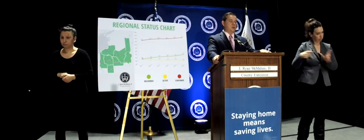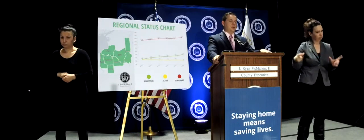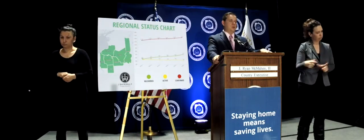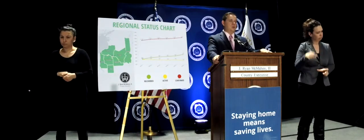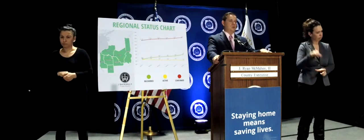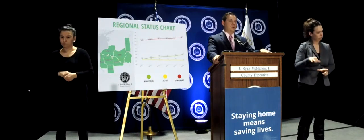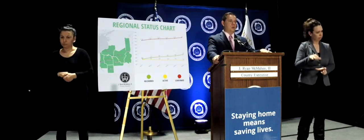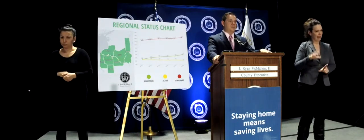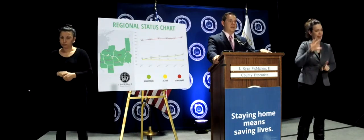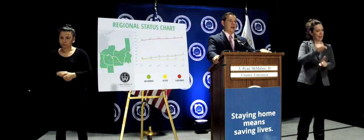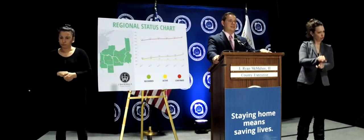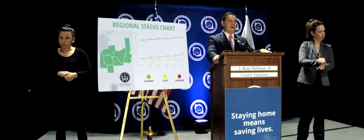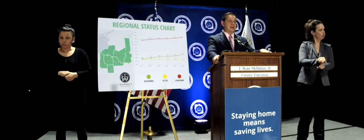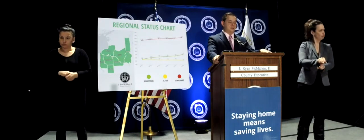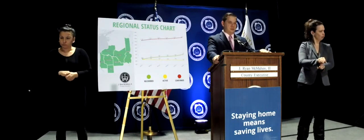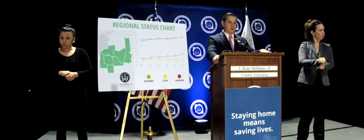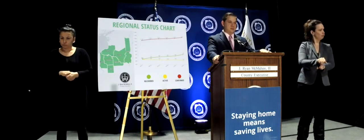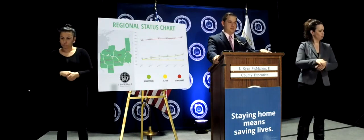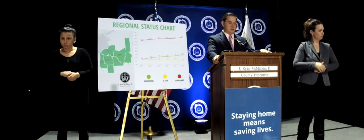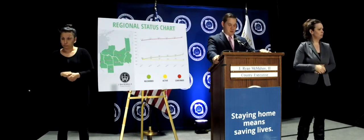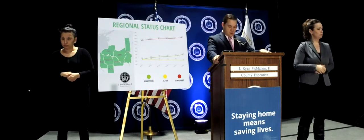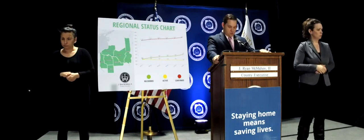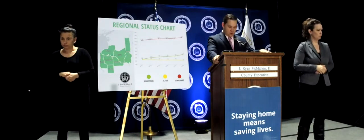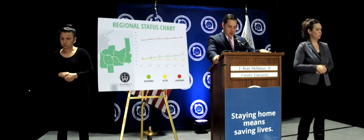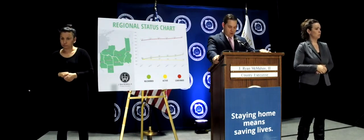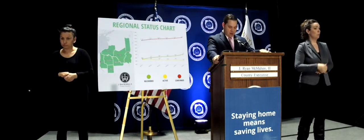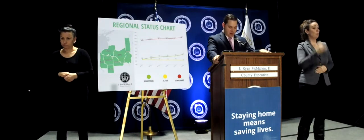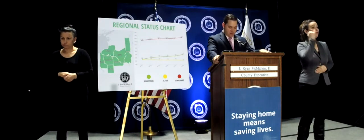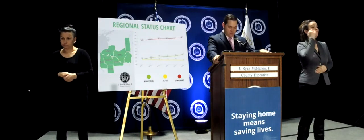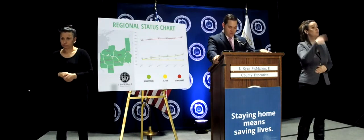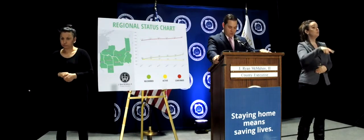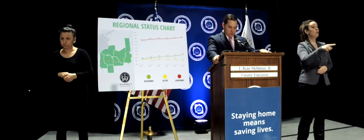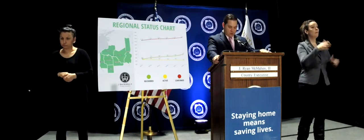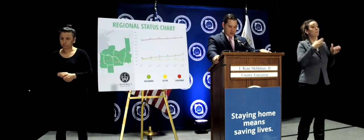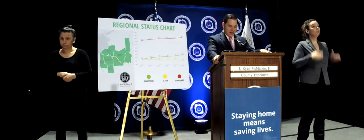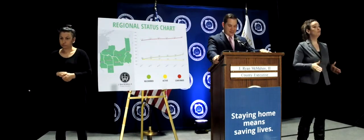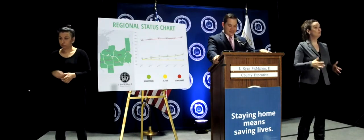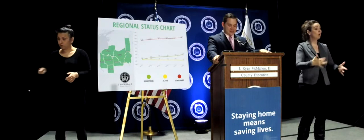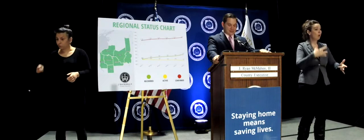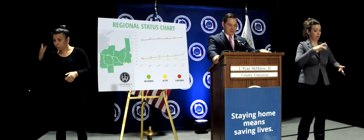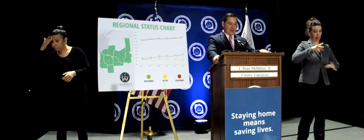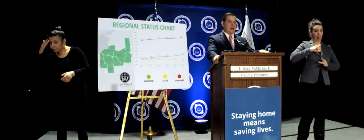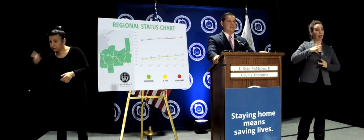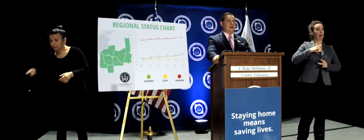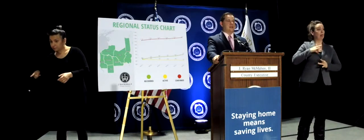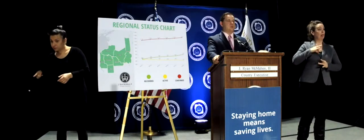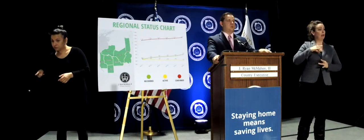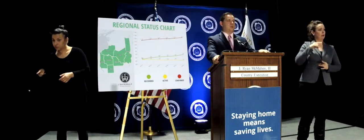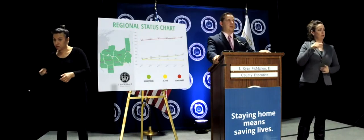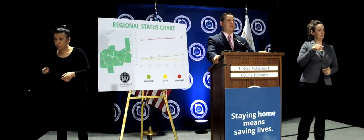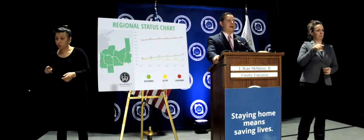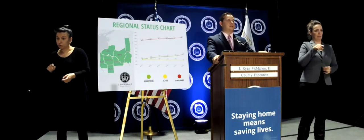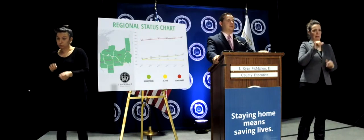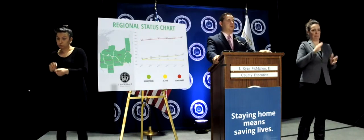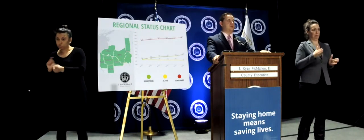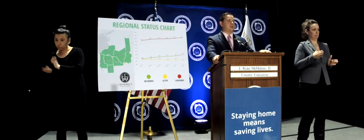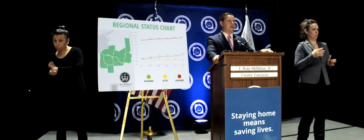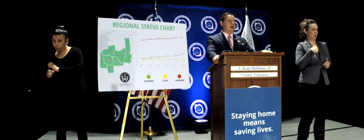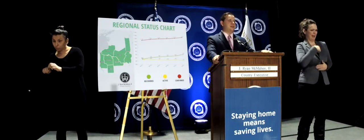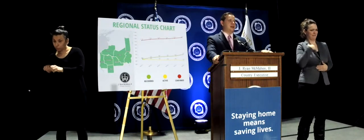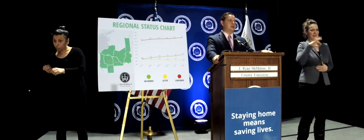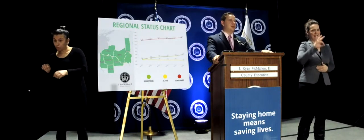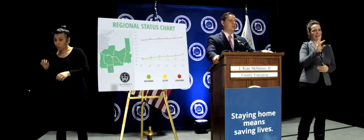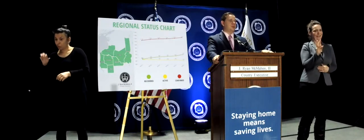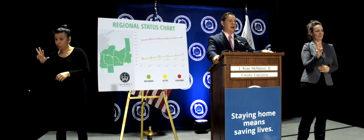you're someone who is a contact of this, and we now have 96 contacts who became positive because